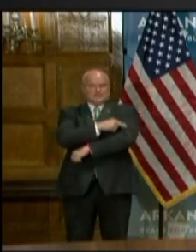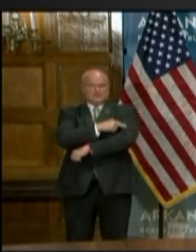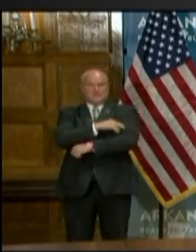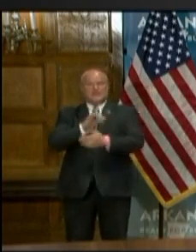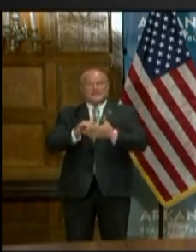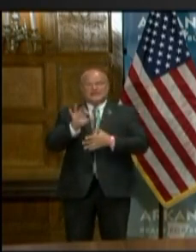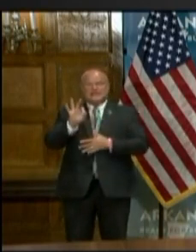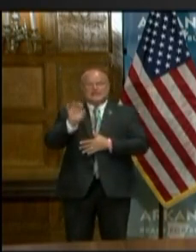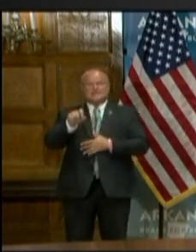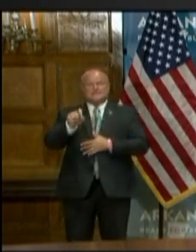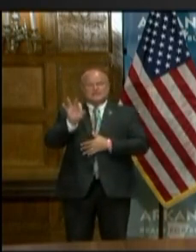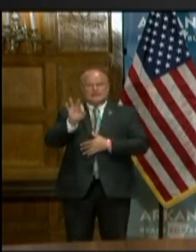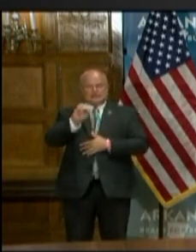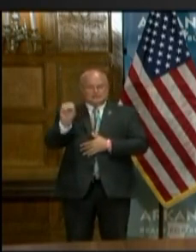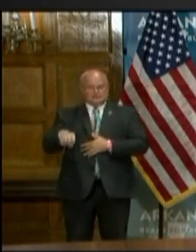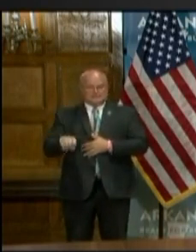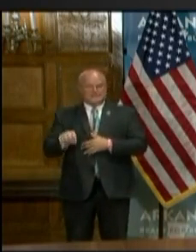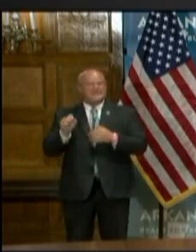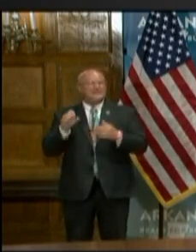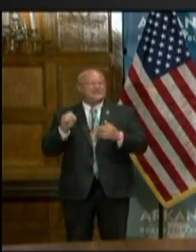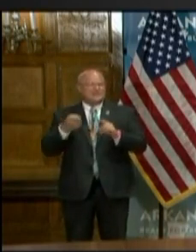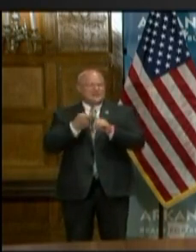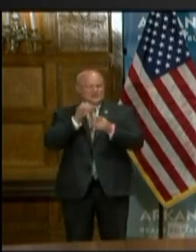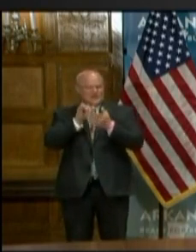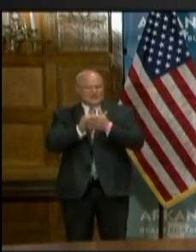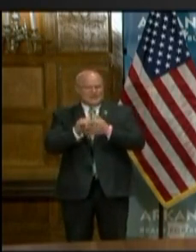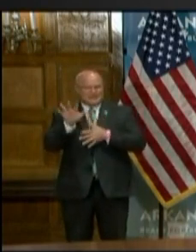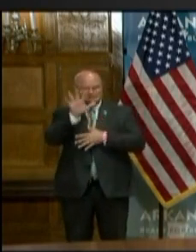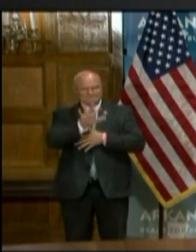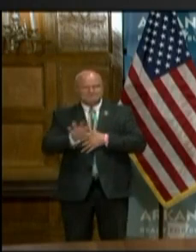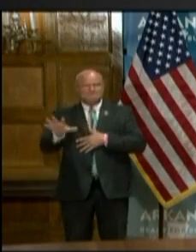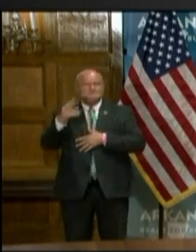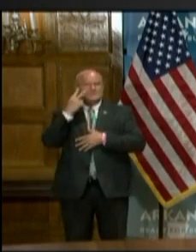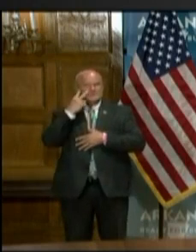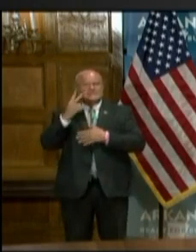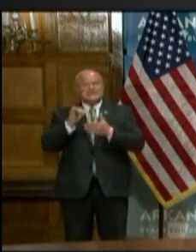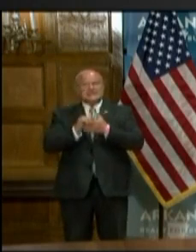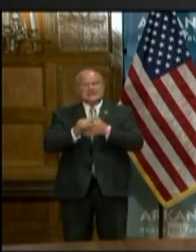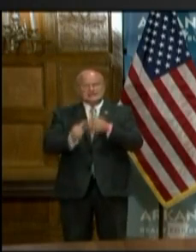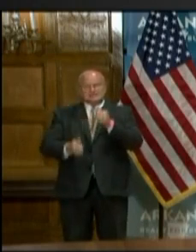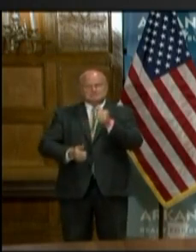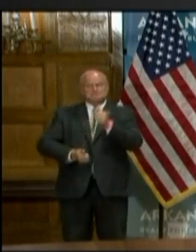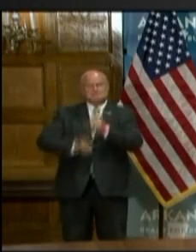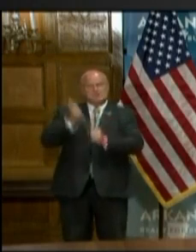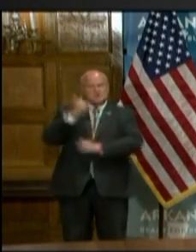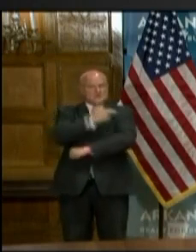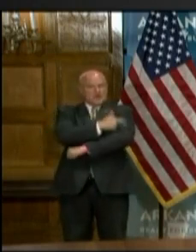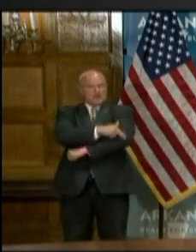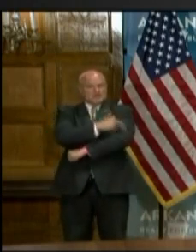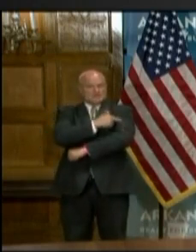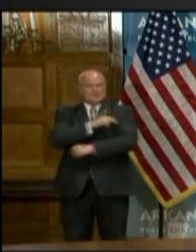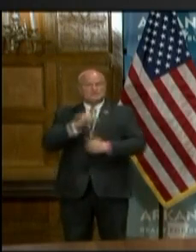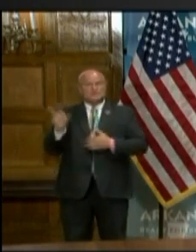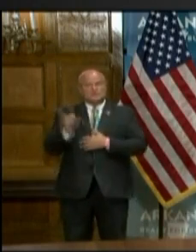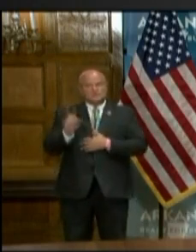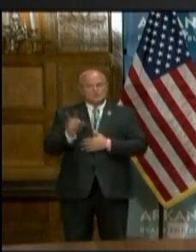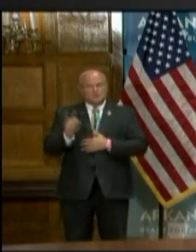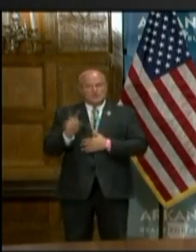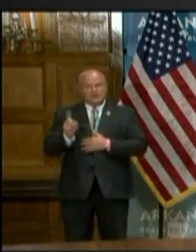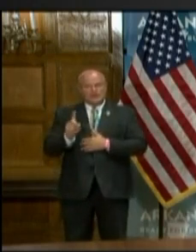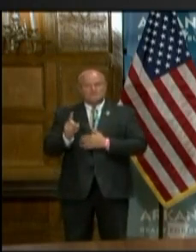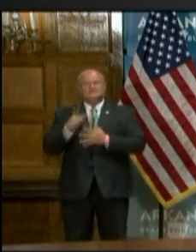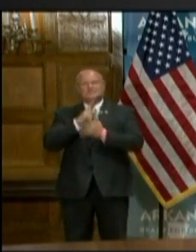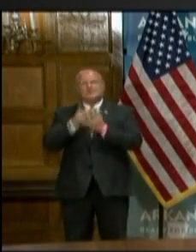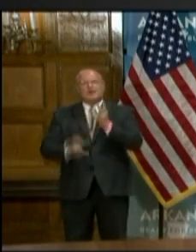is 9.9%. And so from that, you really can see that the major hospitalizations are in the